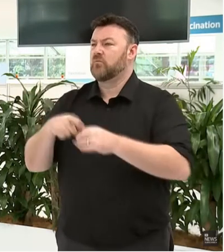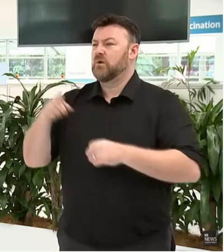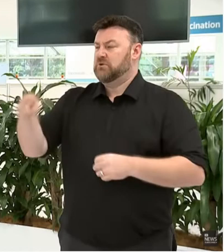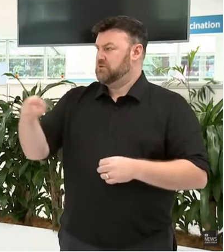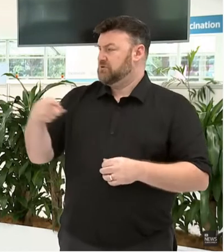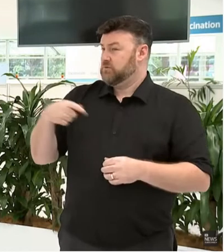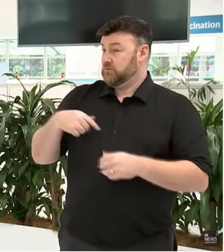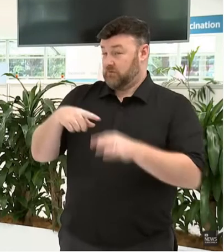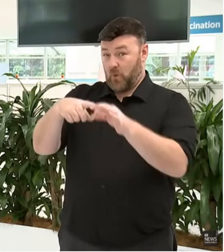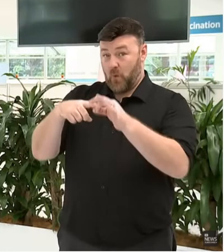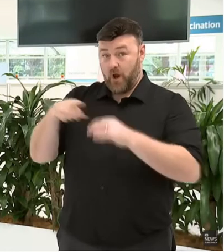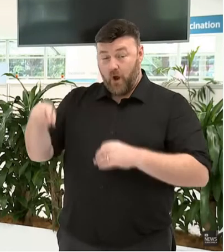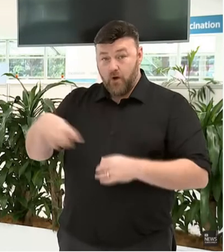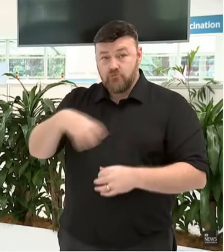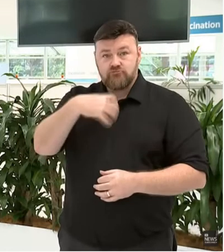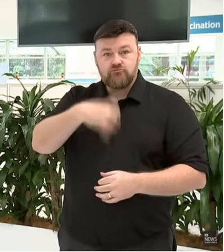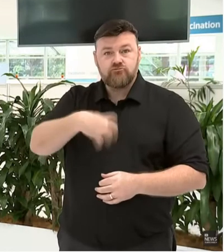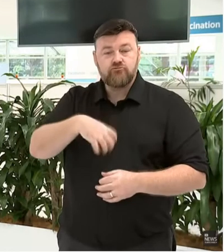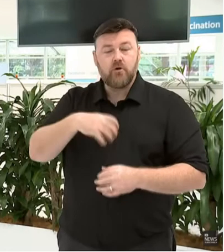come to the party